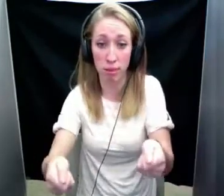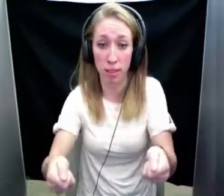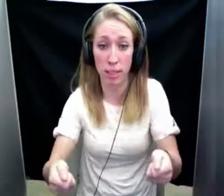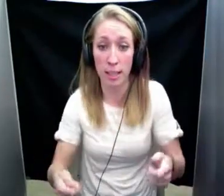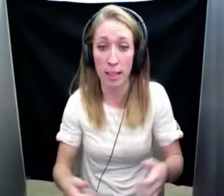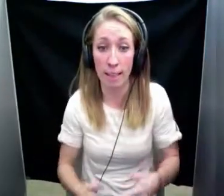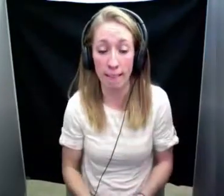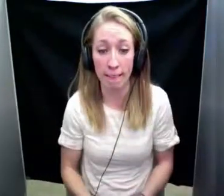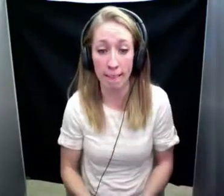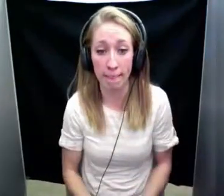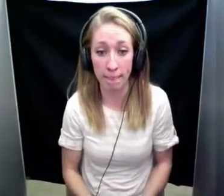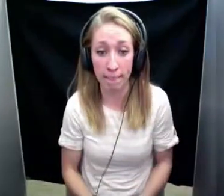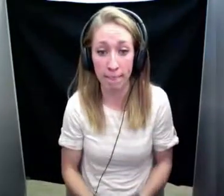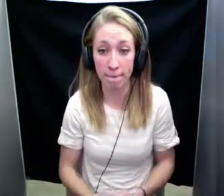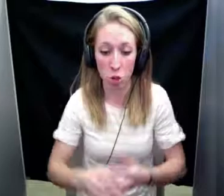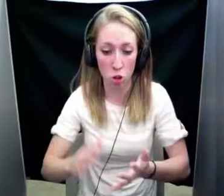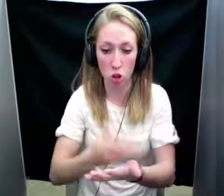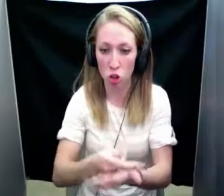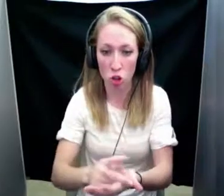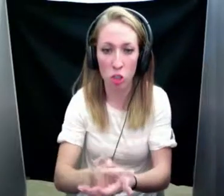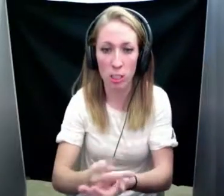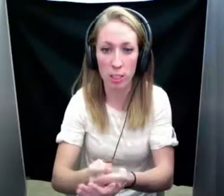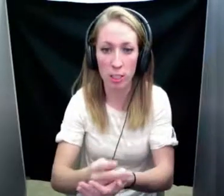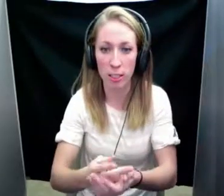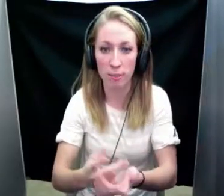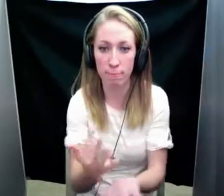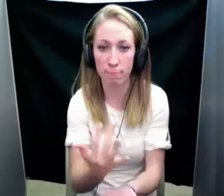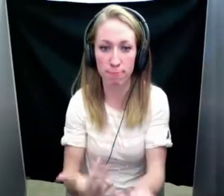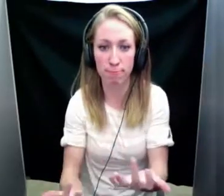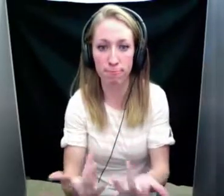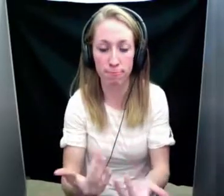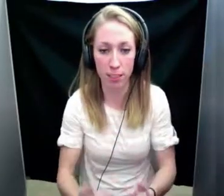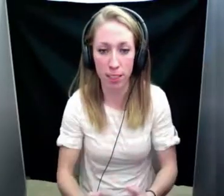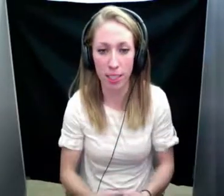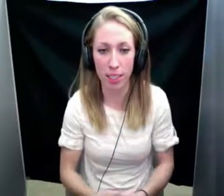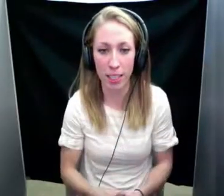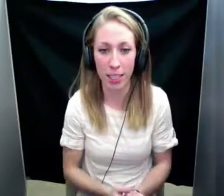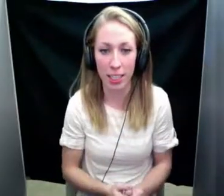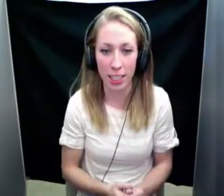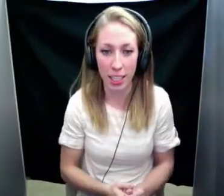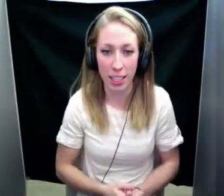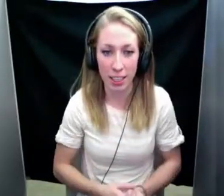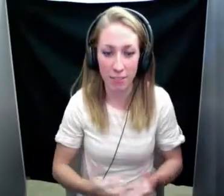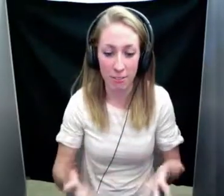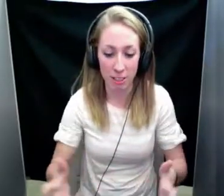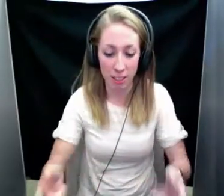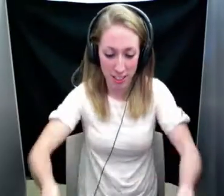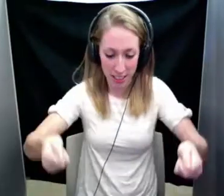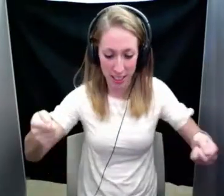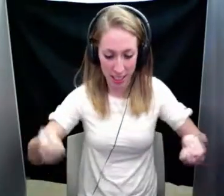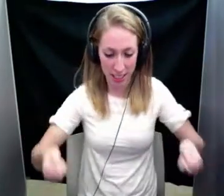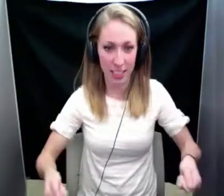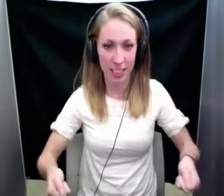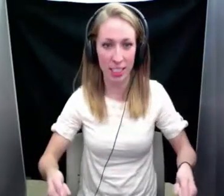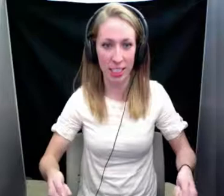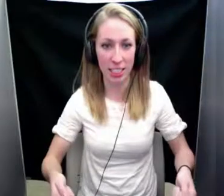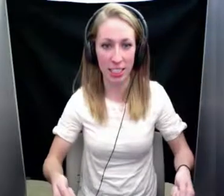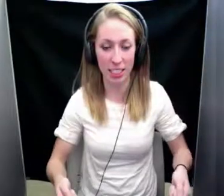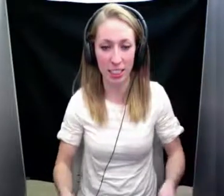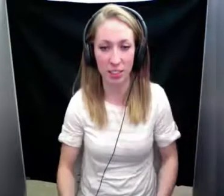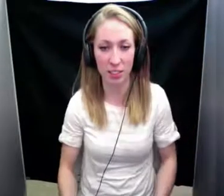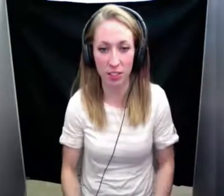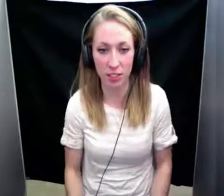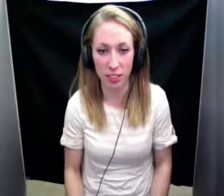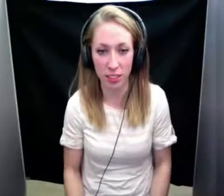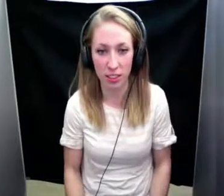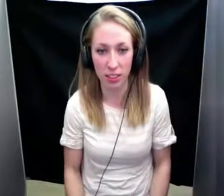porridge. And when they were ready to sit down, the troll said, "Oh, this will be nice. I'm so hungry." And he grabbed that big pot and he carried it